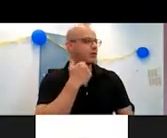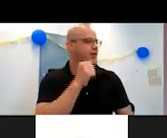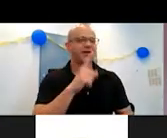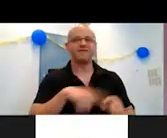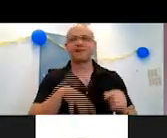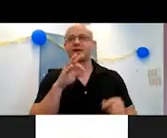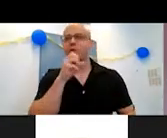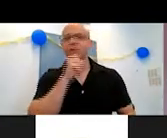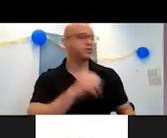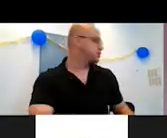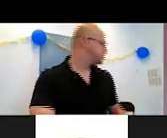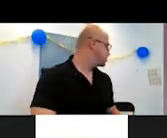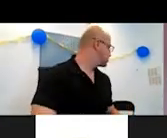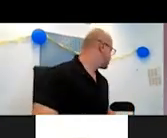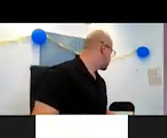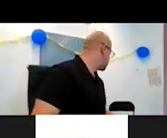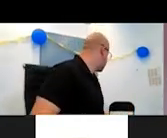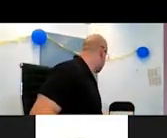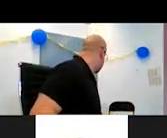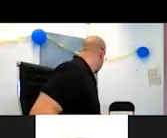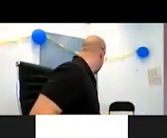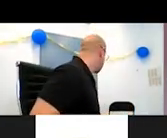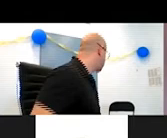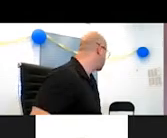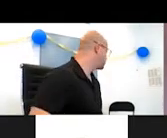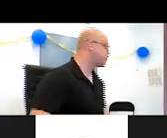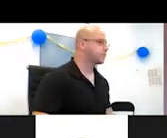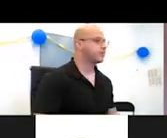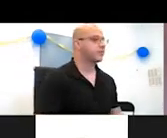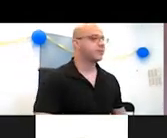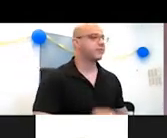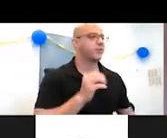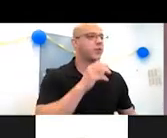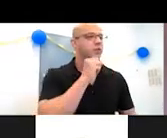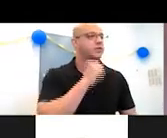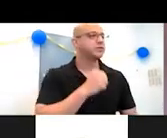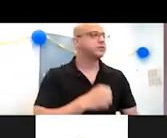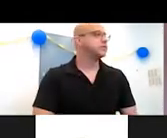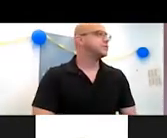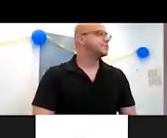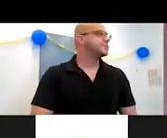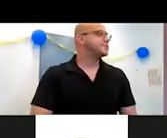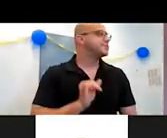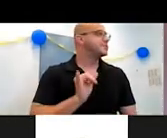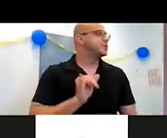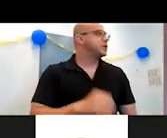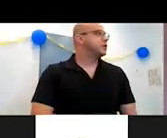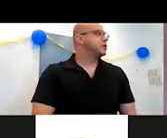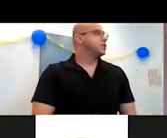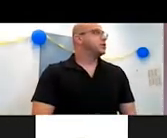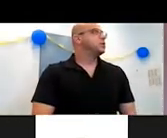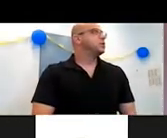orange, well, maybe that's not, let's see, I don't have anything orange in the room, so, I